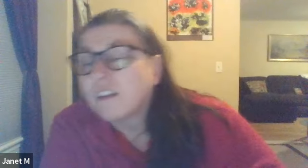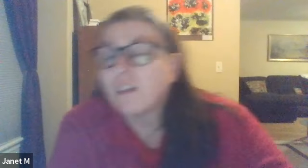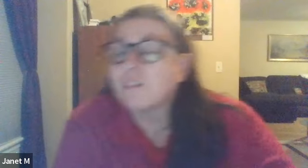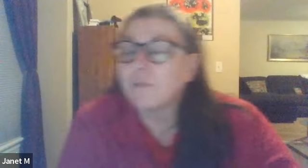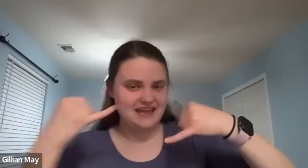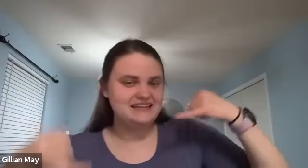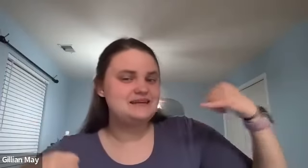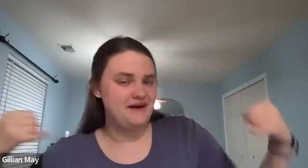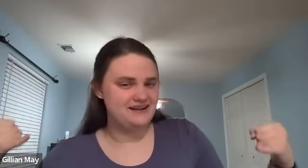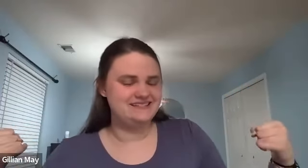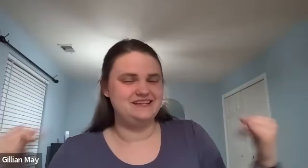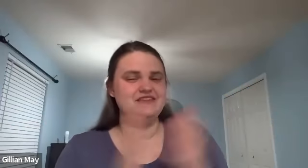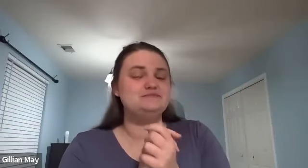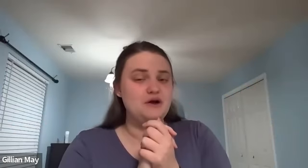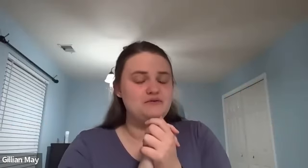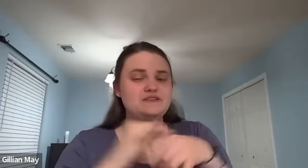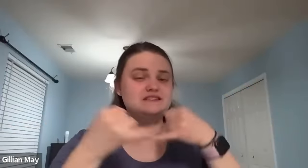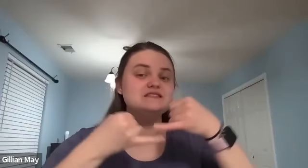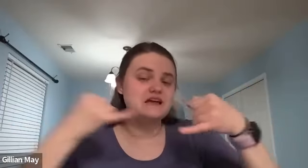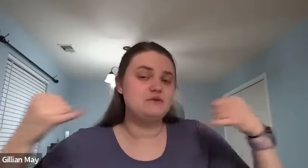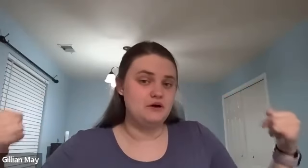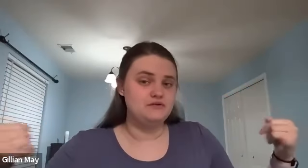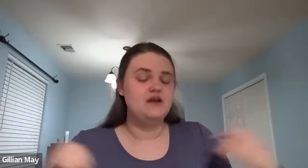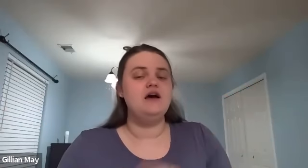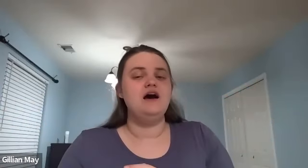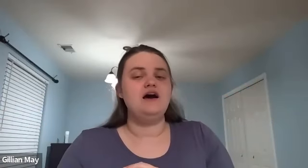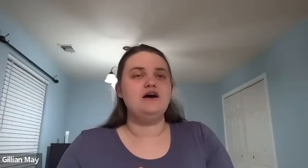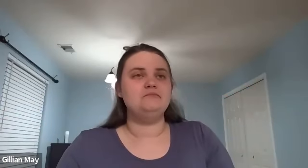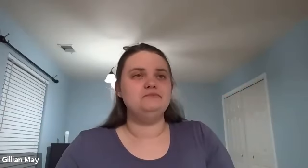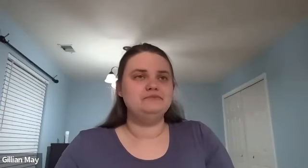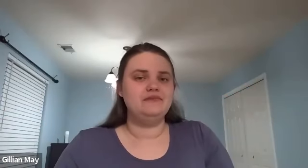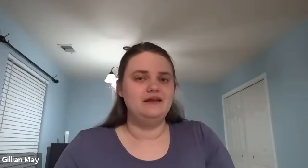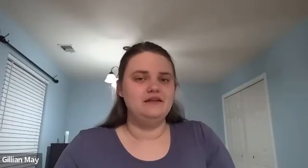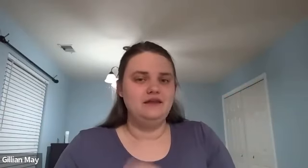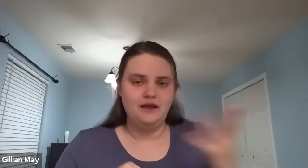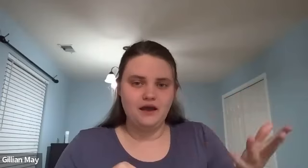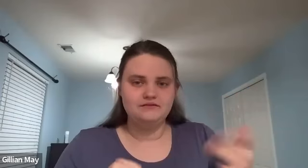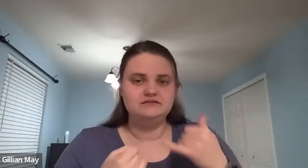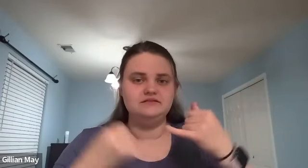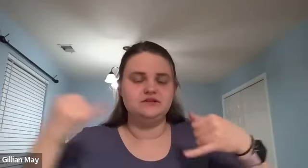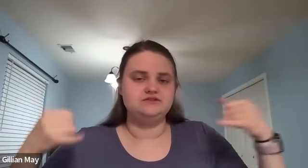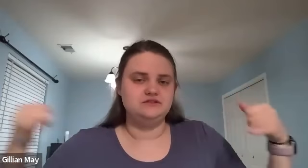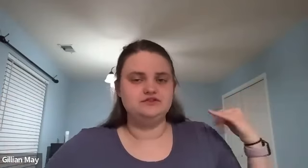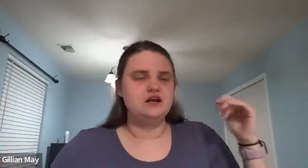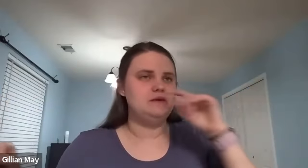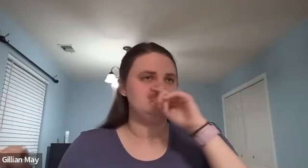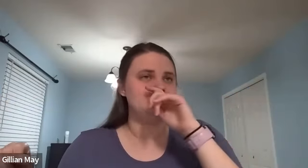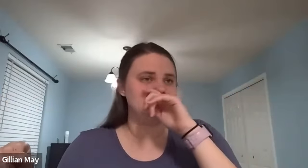Yes, spaghetti, pasta. That's both. This is the same for both. Yeah. If you're talking about a specific